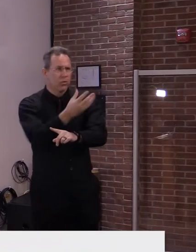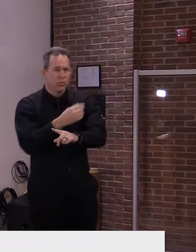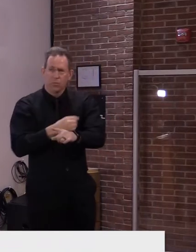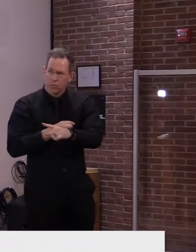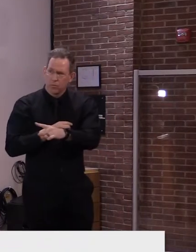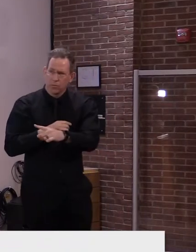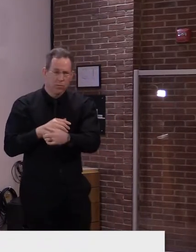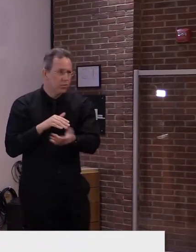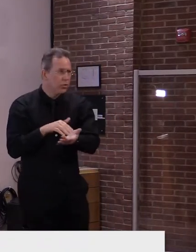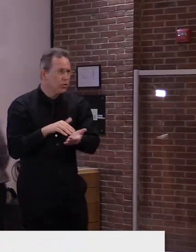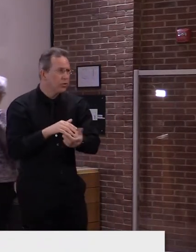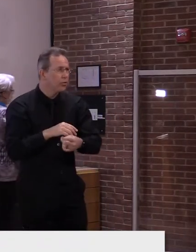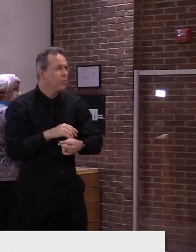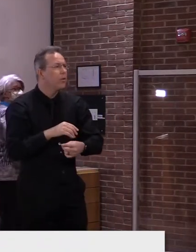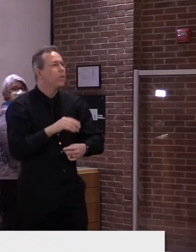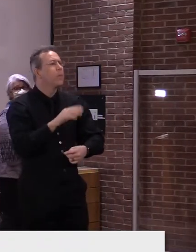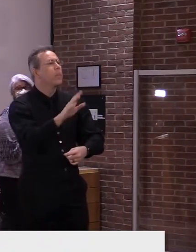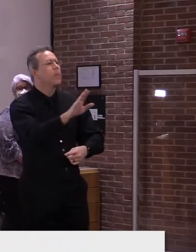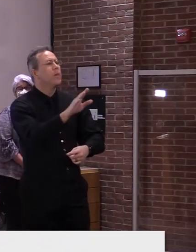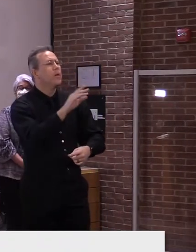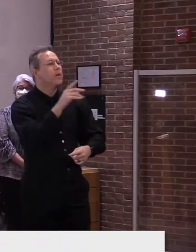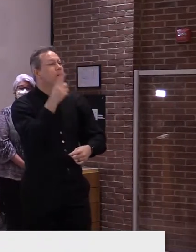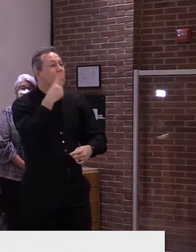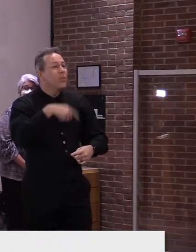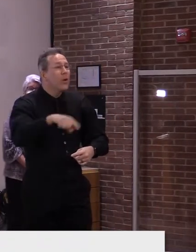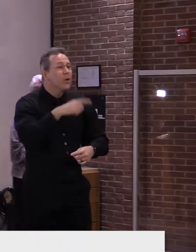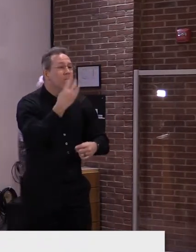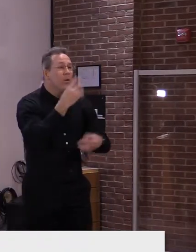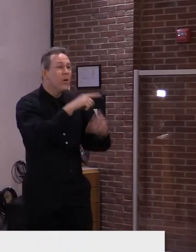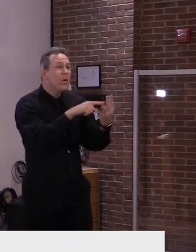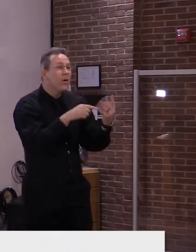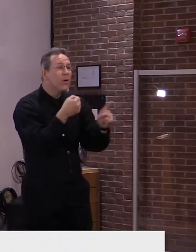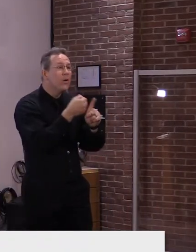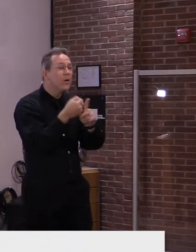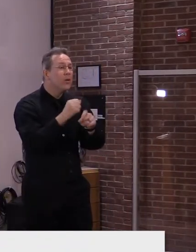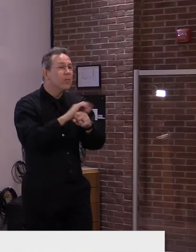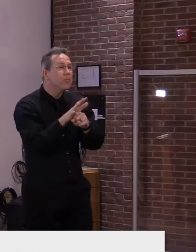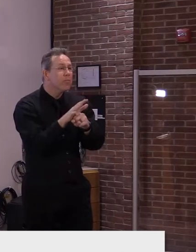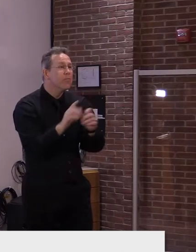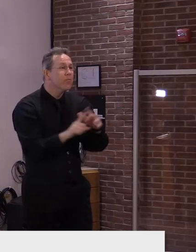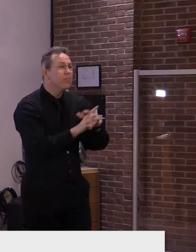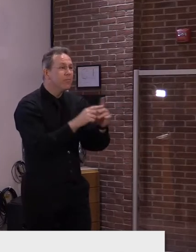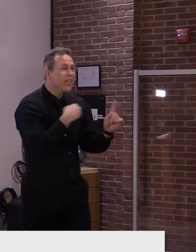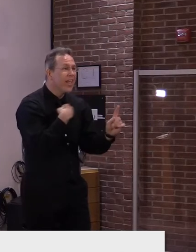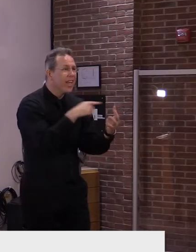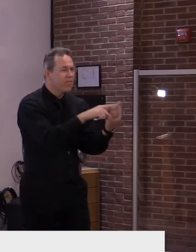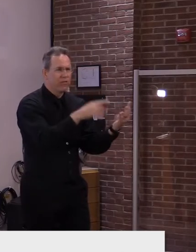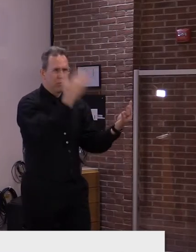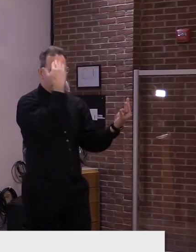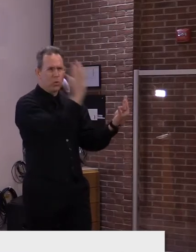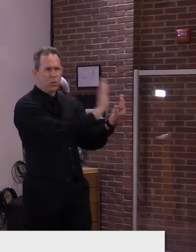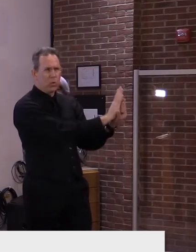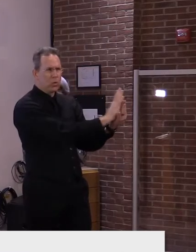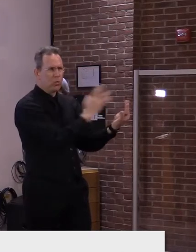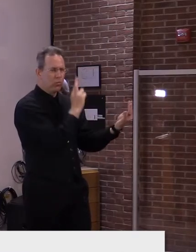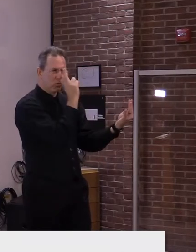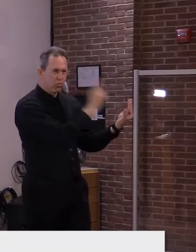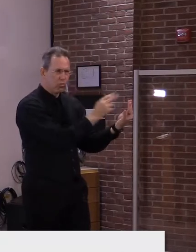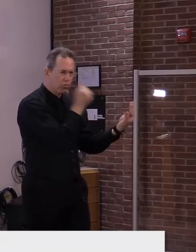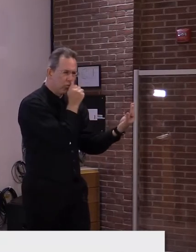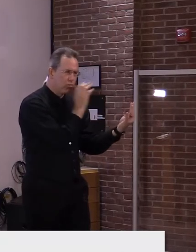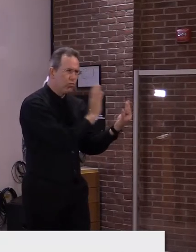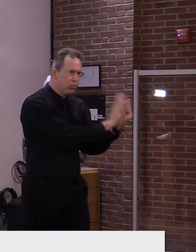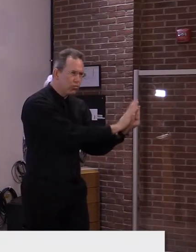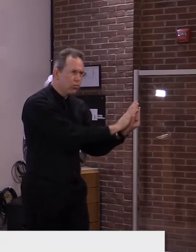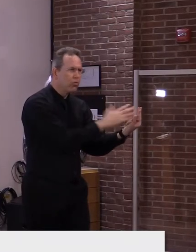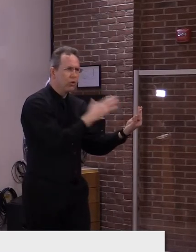Yeah, whoever these four individuals were that test positive, obviously that's known to them. That's known to their employer and the school district.